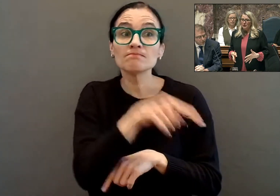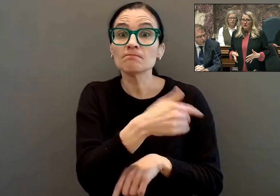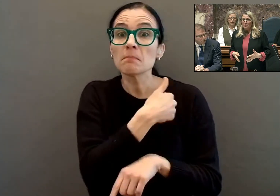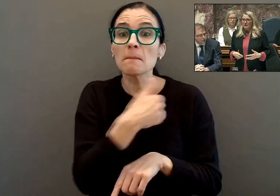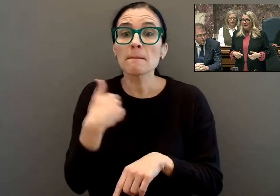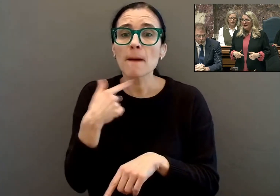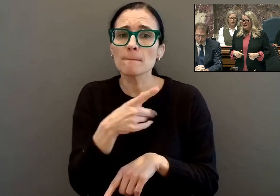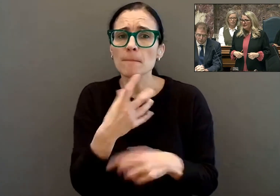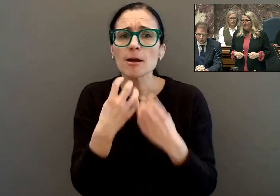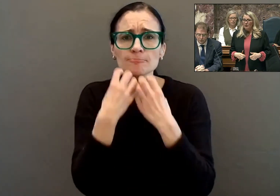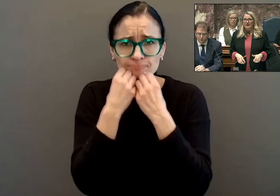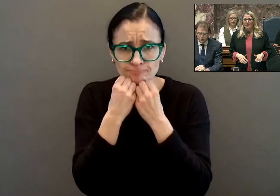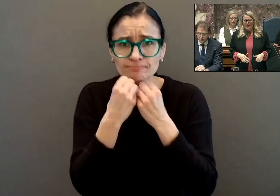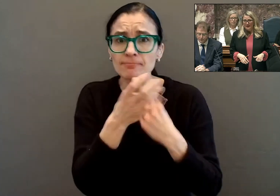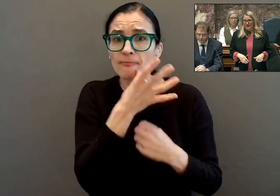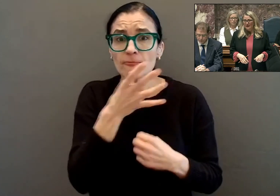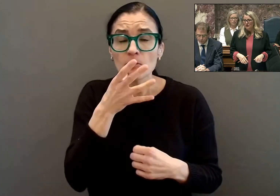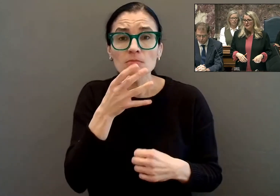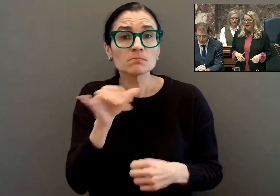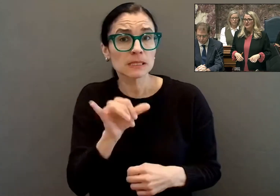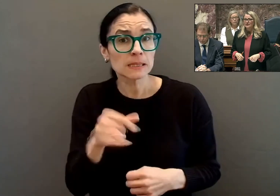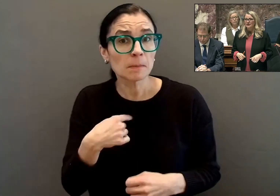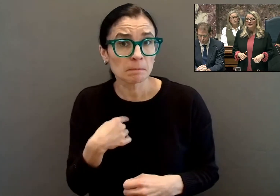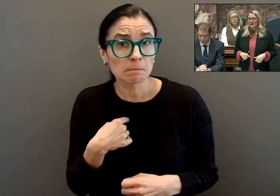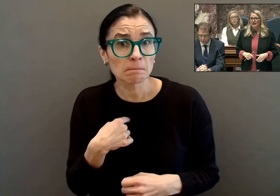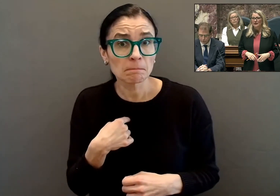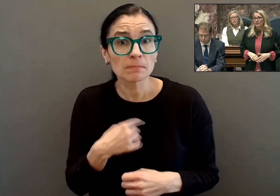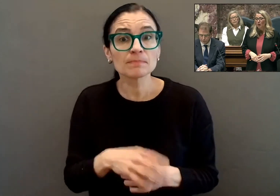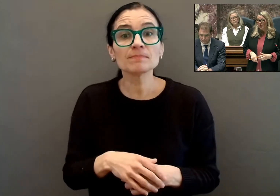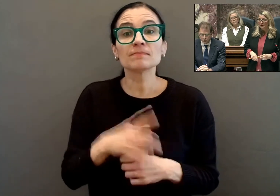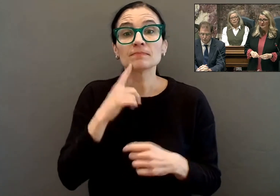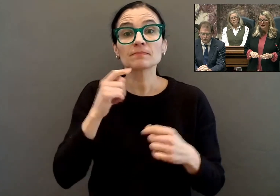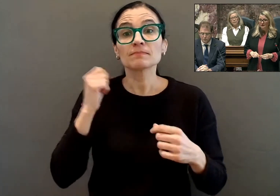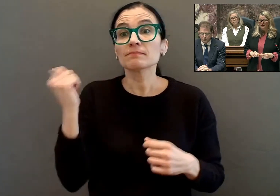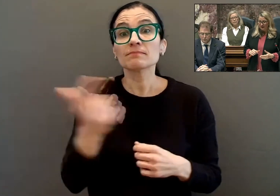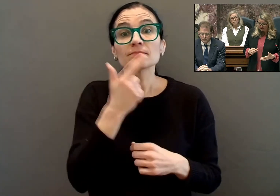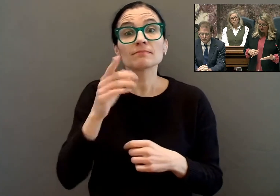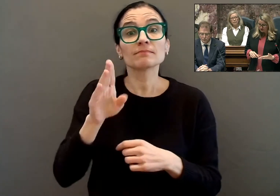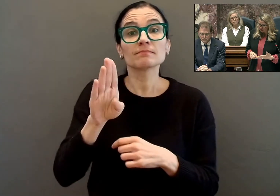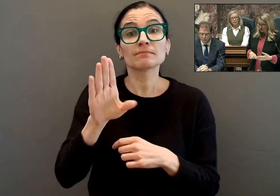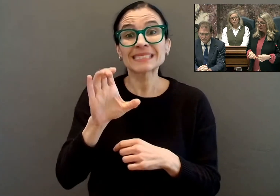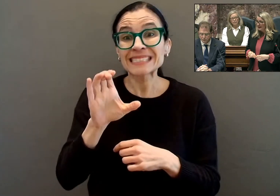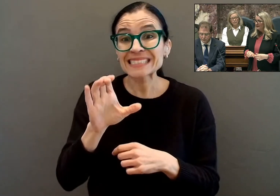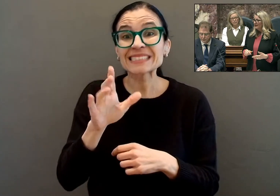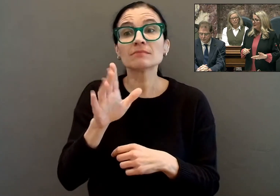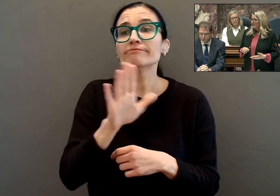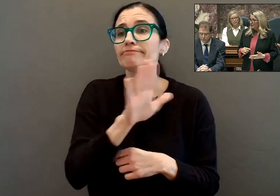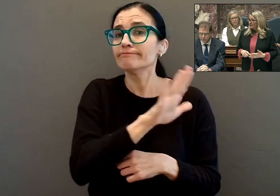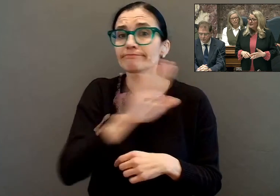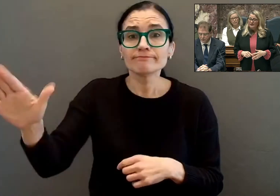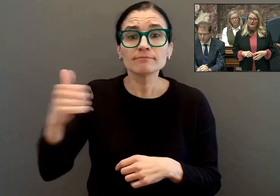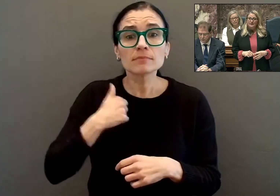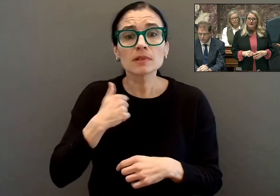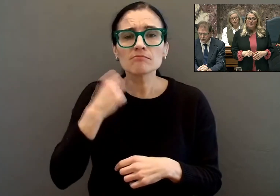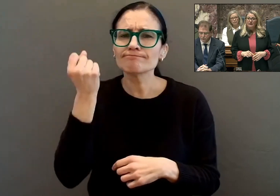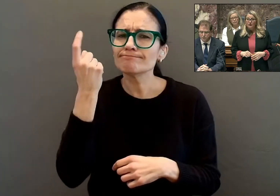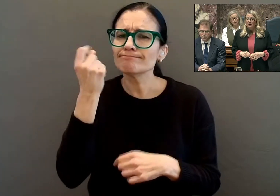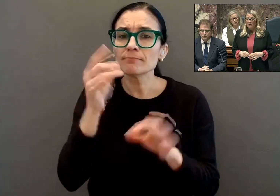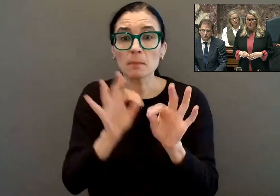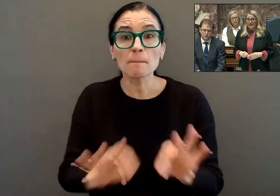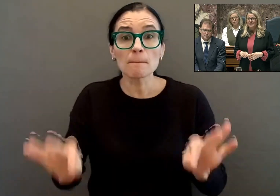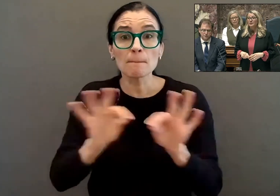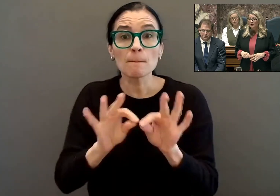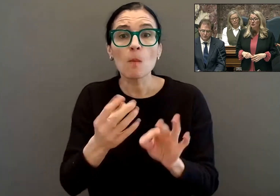everybody in British Columbia, everybody in Canada understands the importance of food security, food resiliency, and the